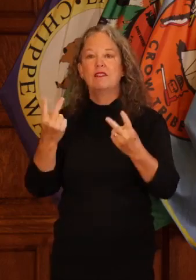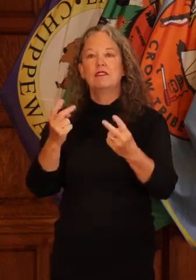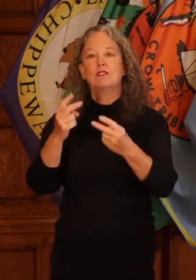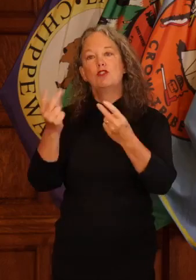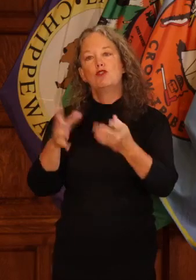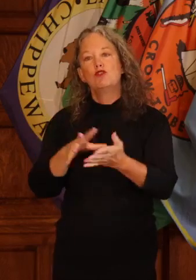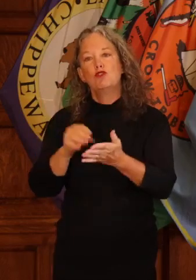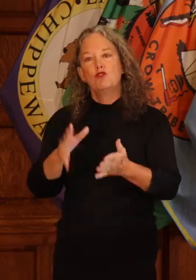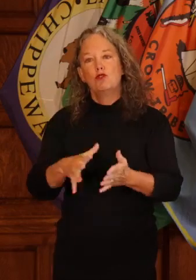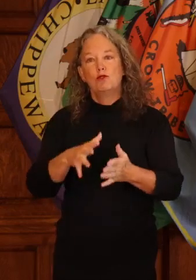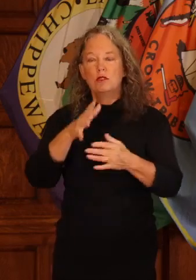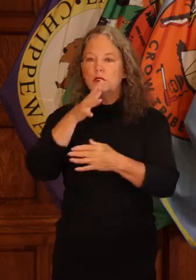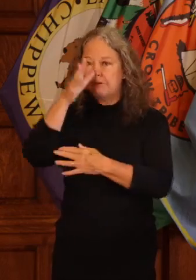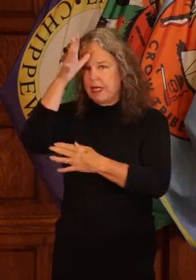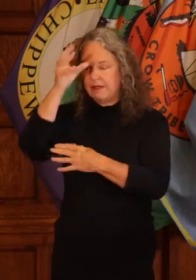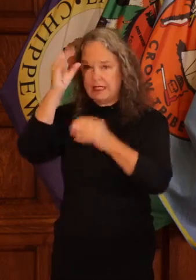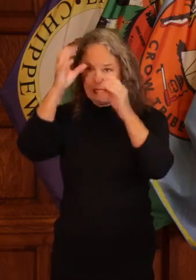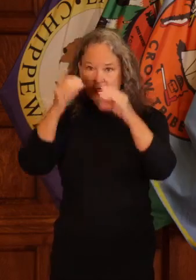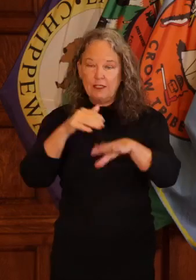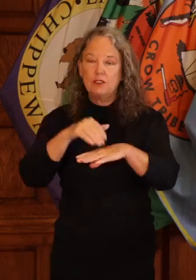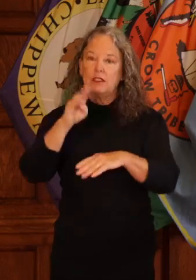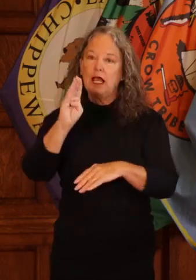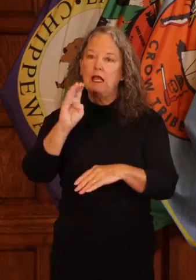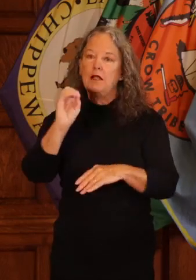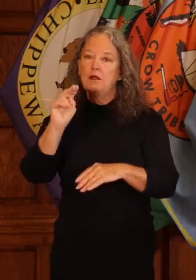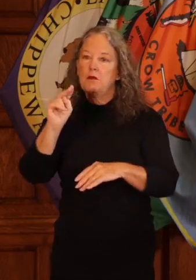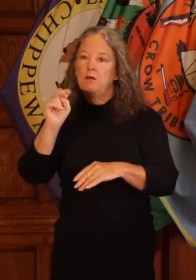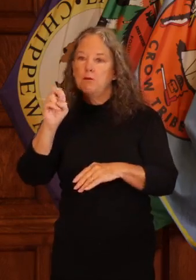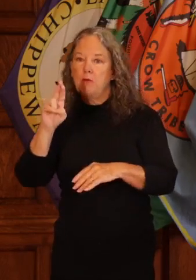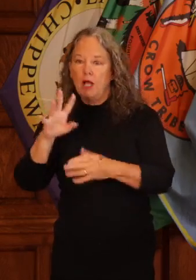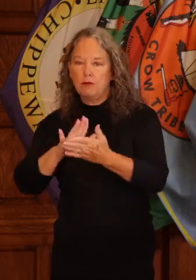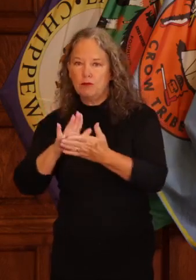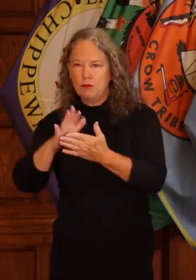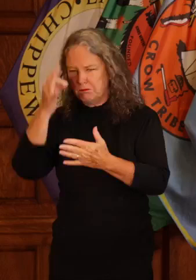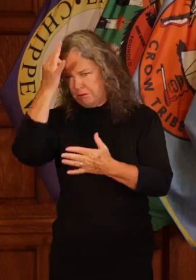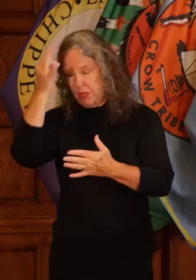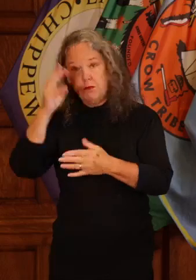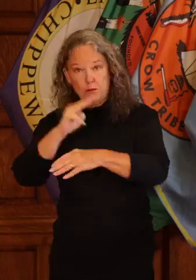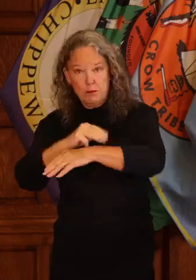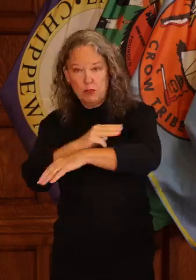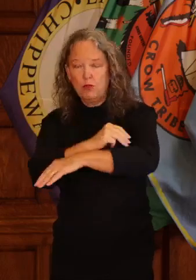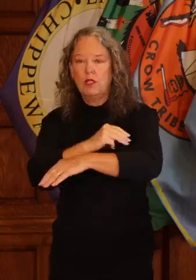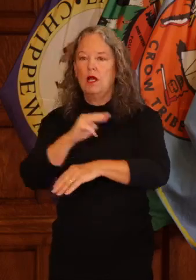students, parents, and teachers at Bonner School, just outside Missoula.